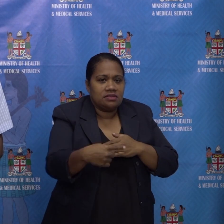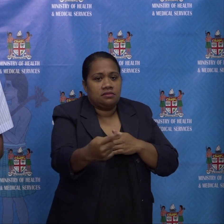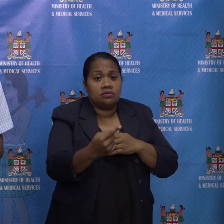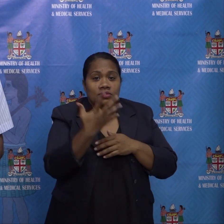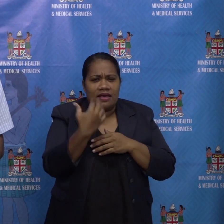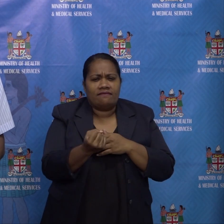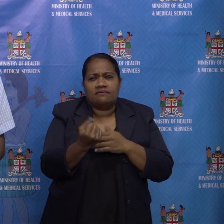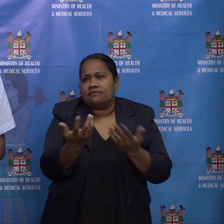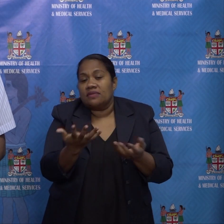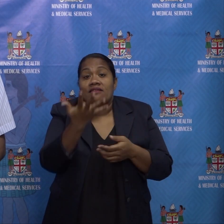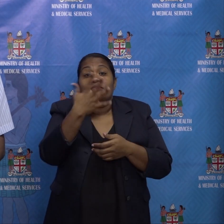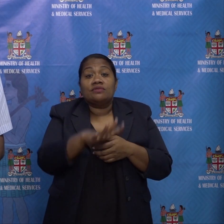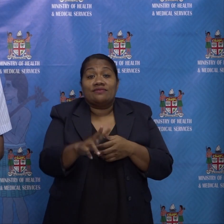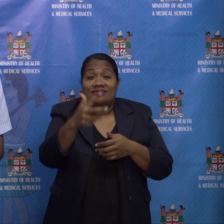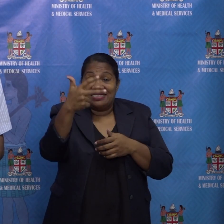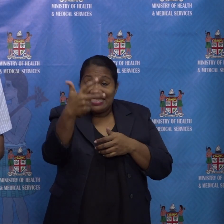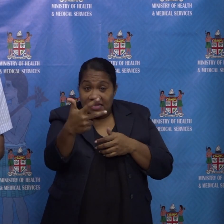58 stationary